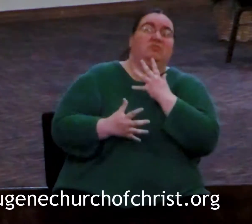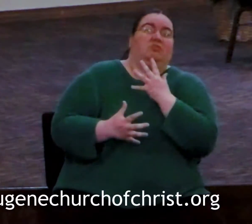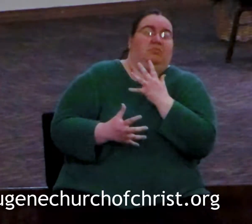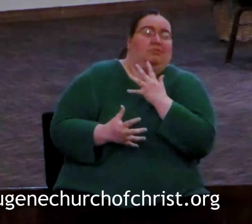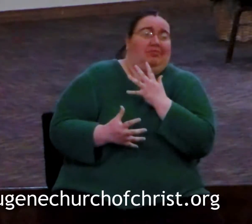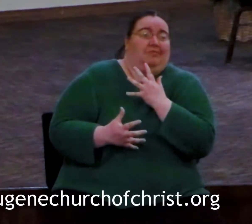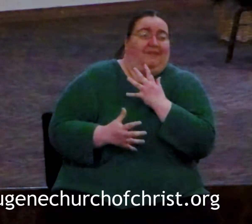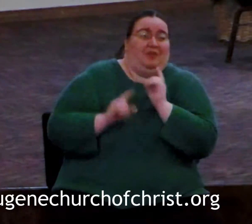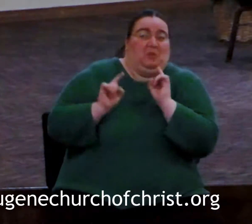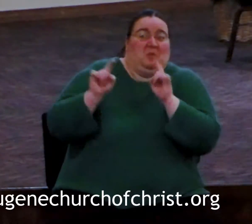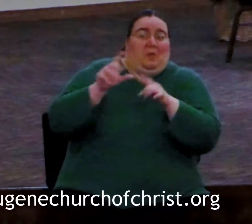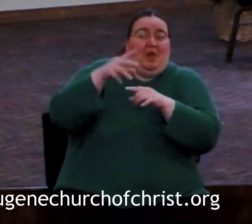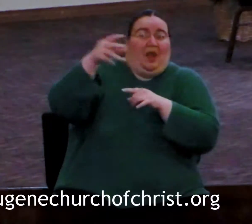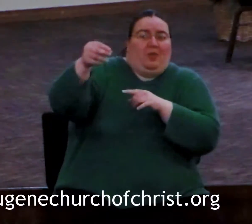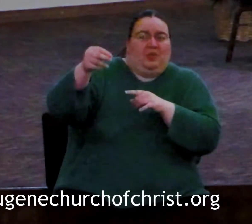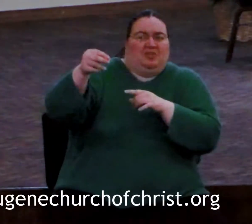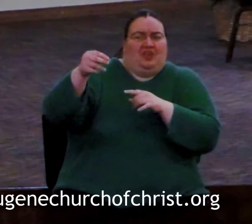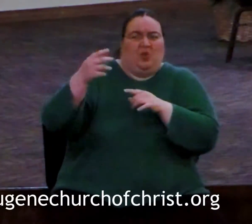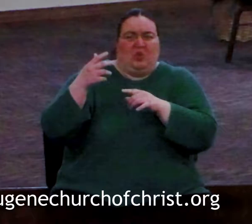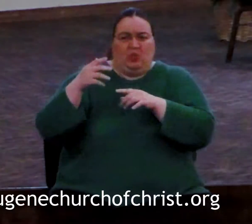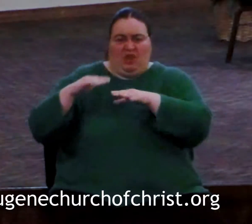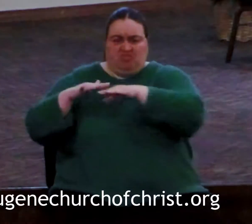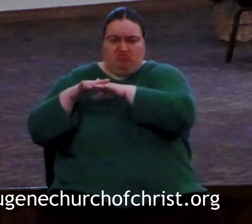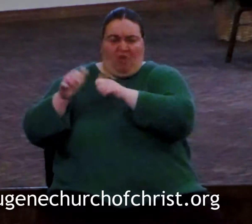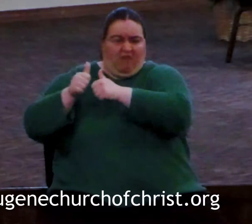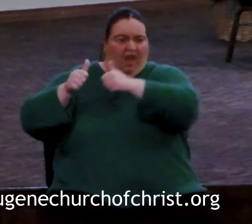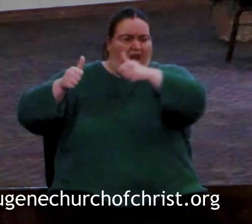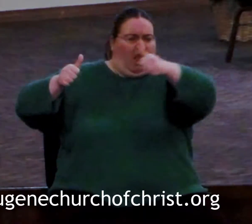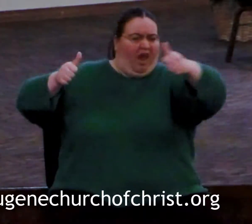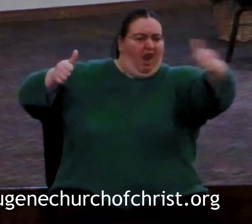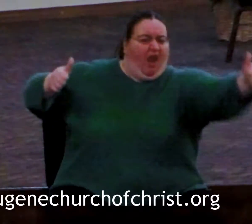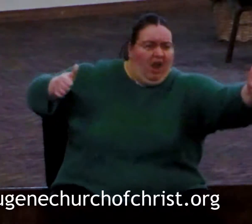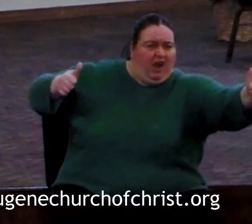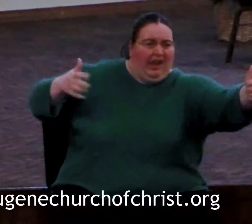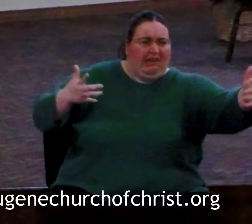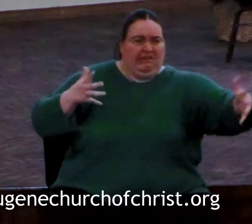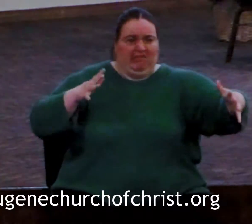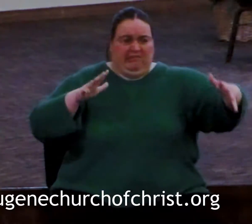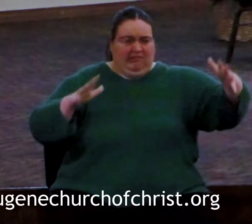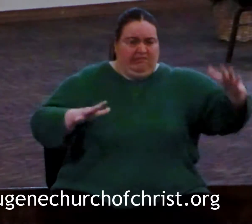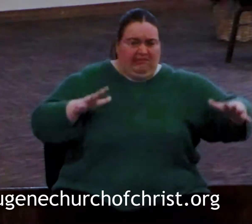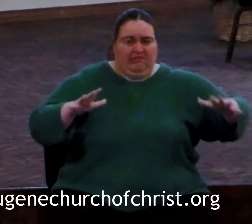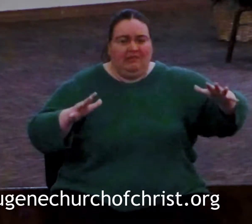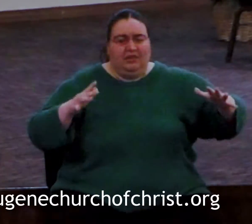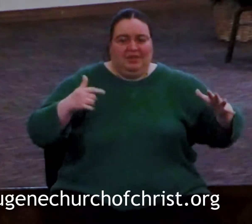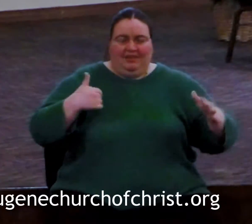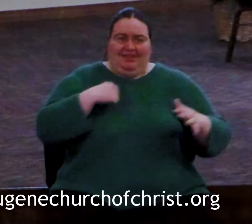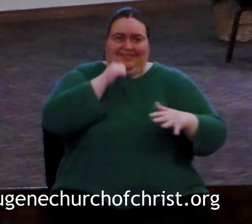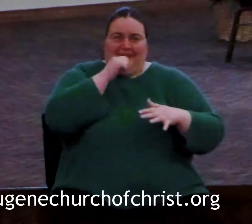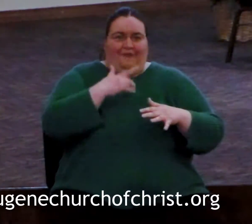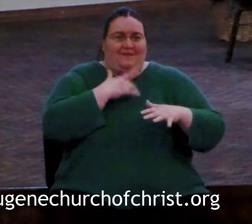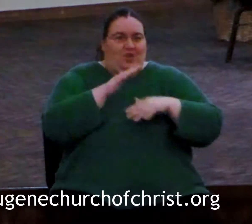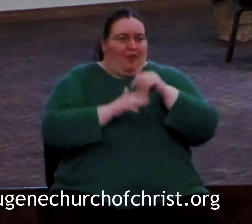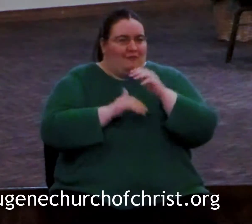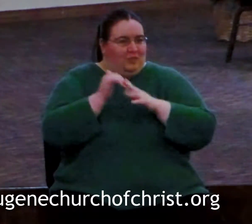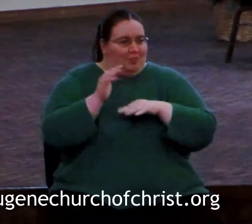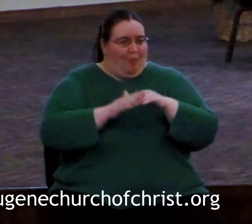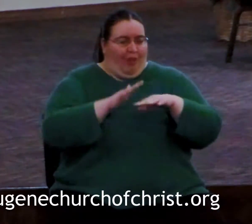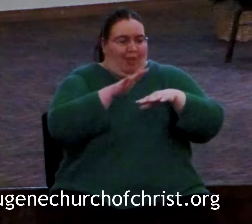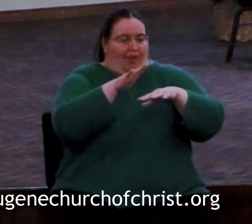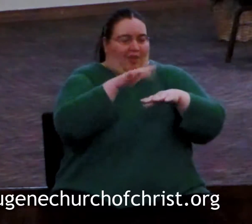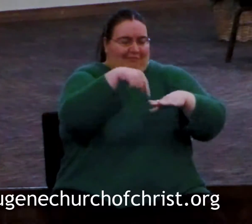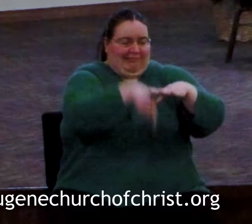going out there. Being that far from shore, being that unsure of things, I just wasn't comfortable around the